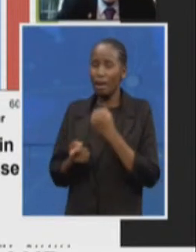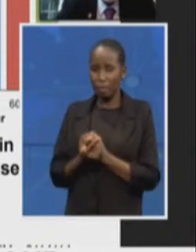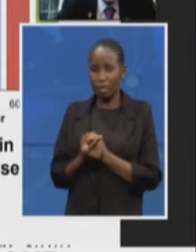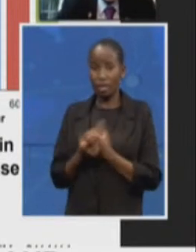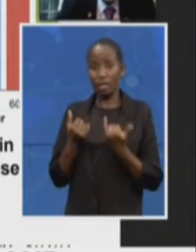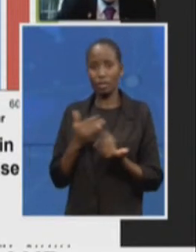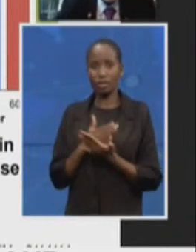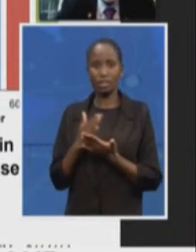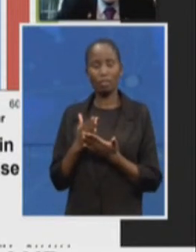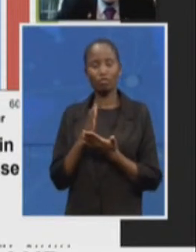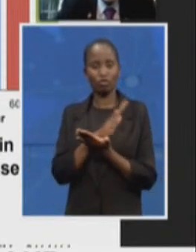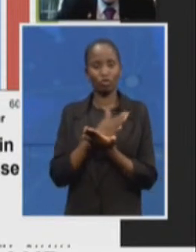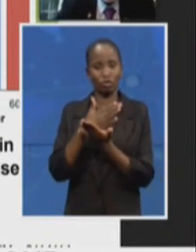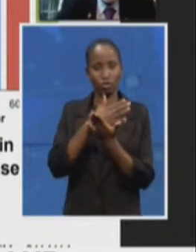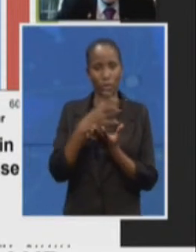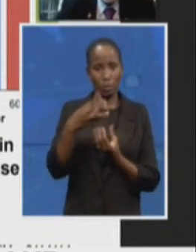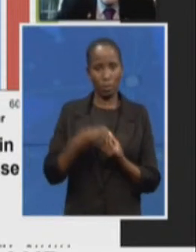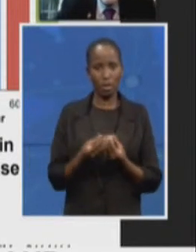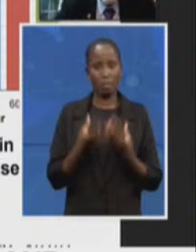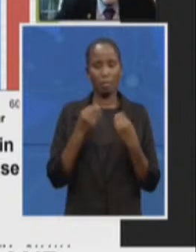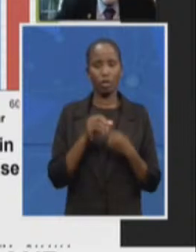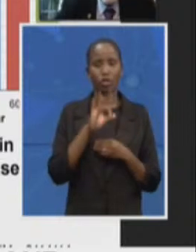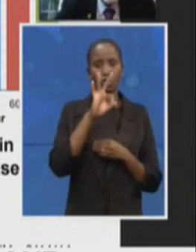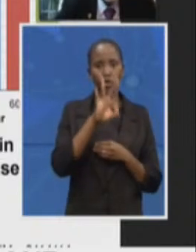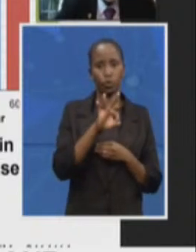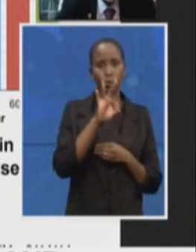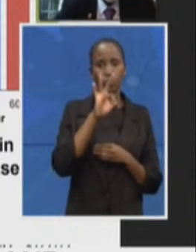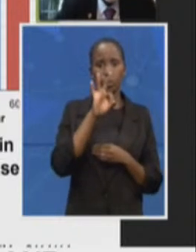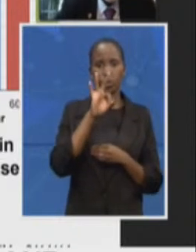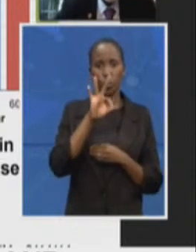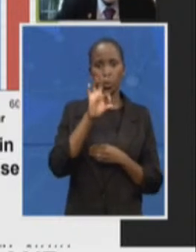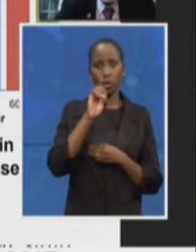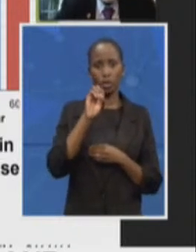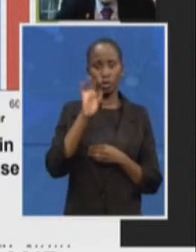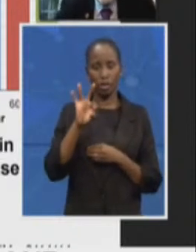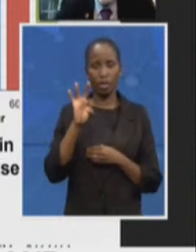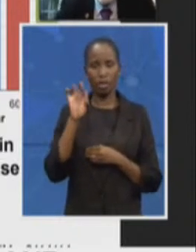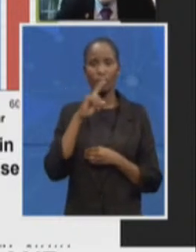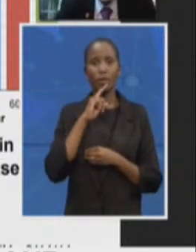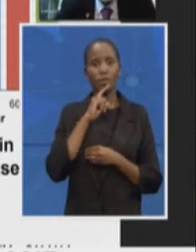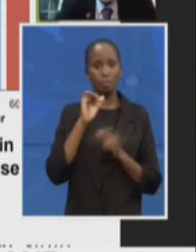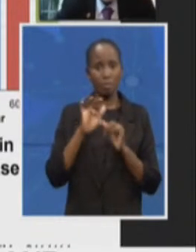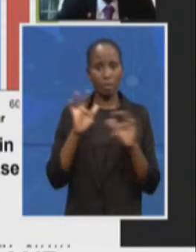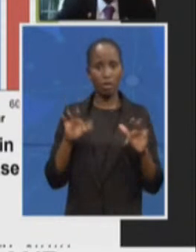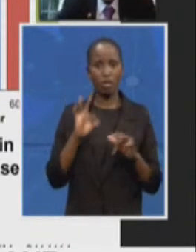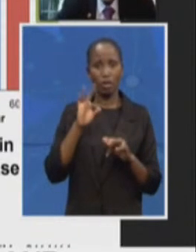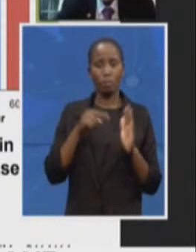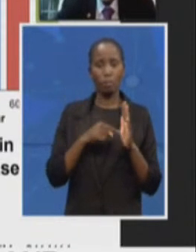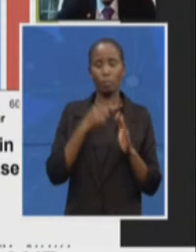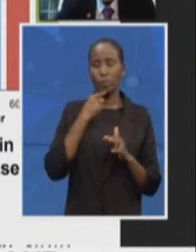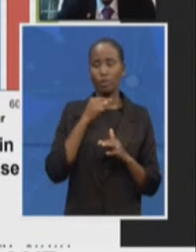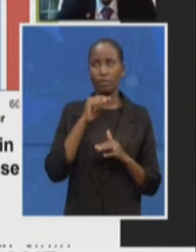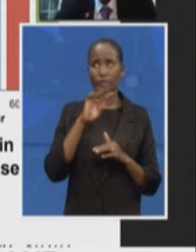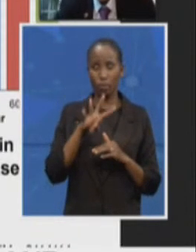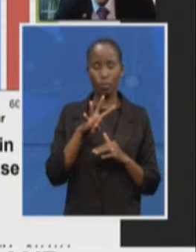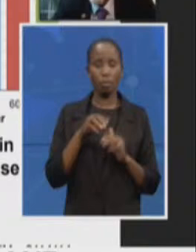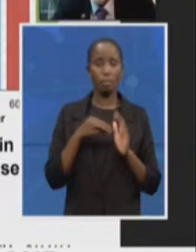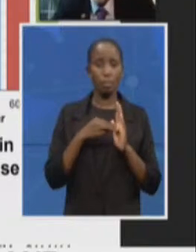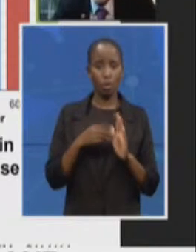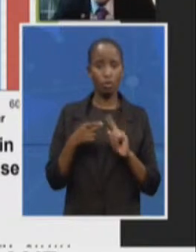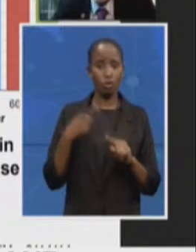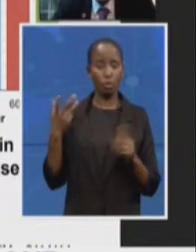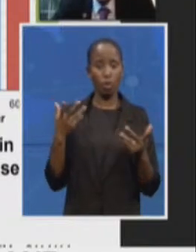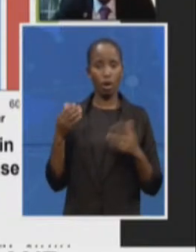230,000 people in Qatar, 3.4 million people in California, 8.8 million people in New York State, and the